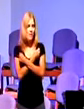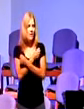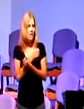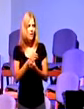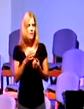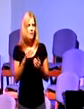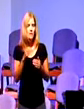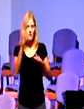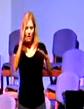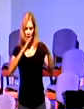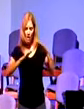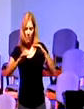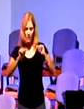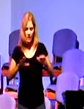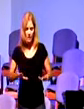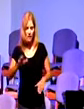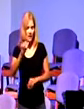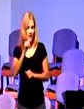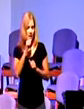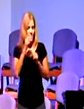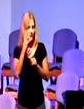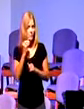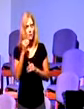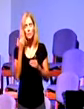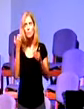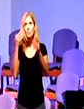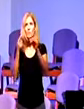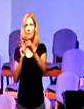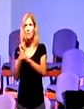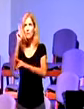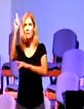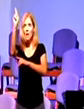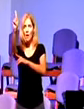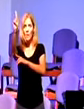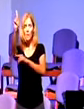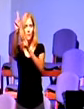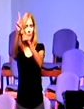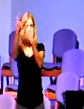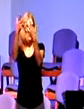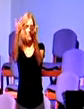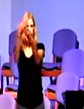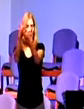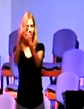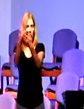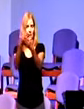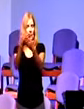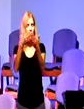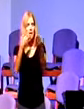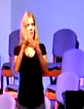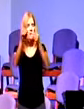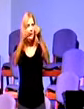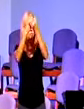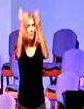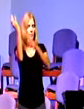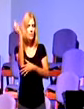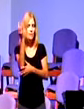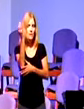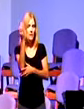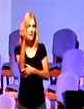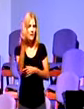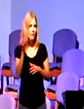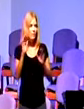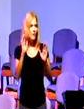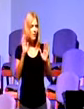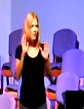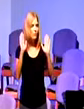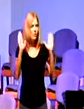such a humbling experience. And so when we got to the top, we met the children and the gospel was presented. And then we gave out the greatest